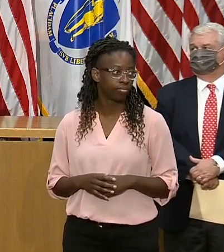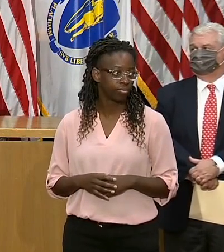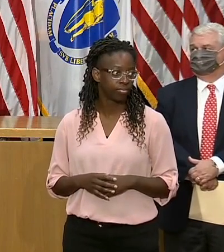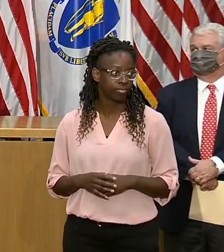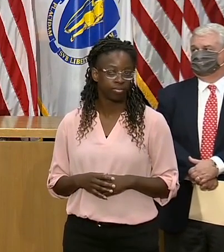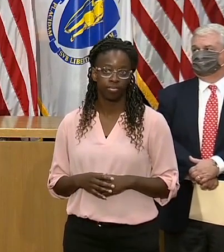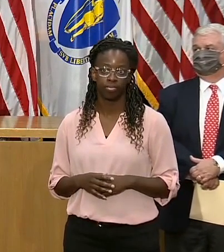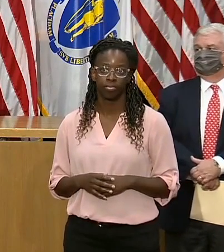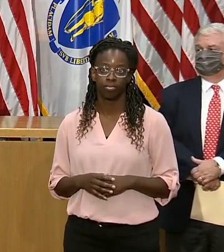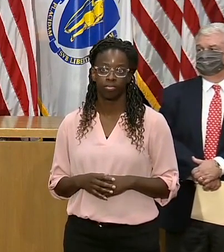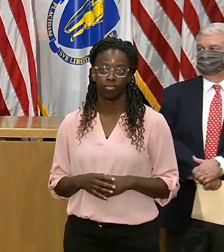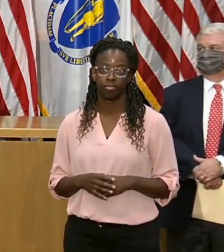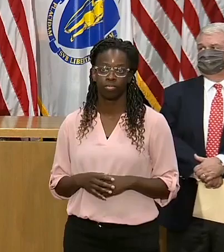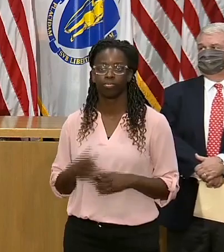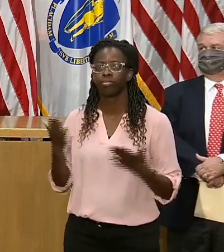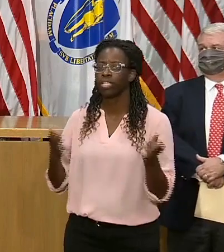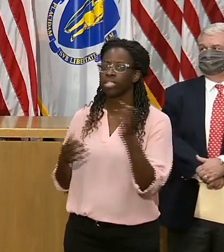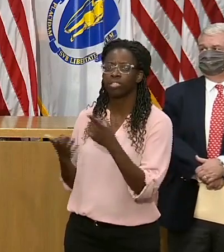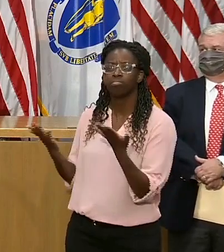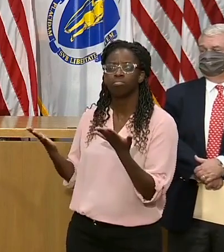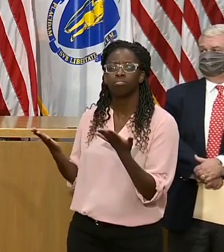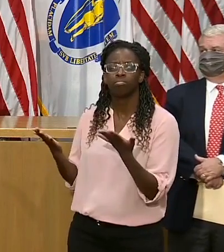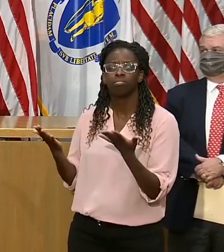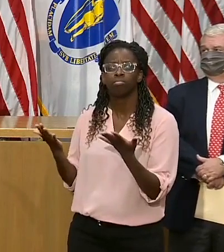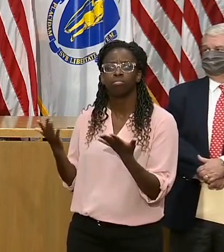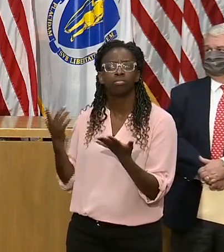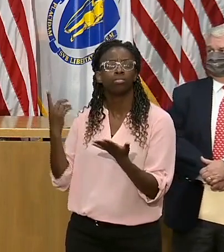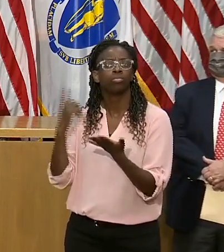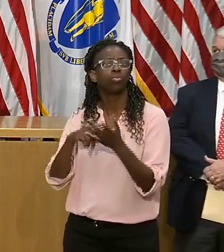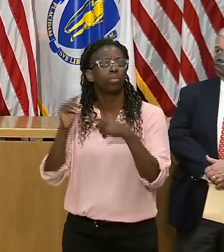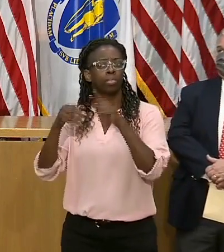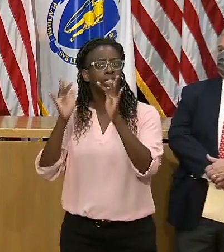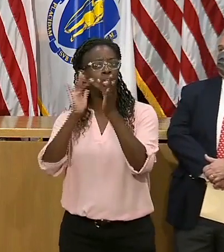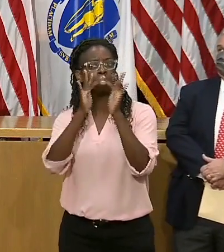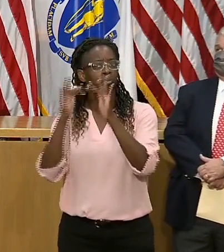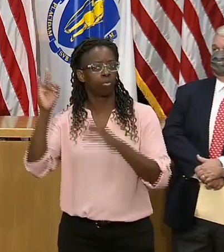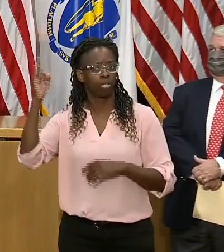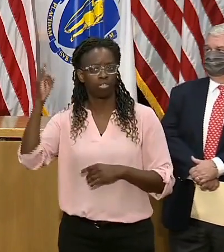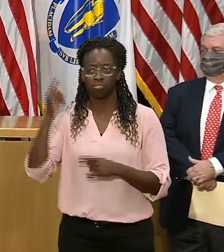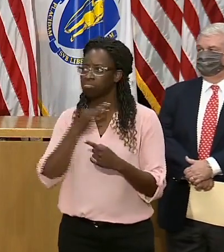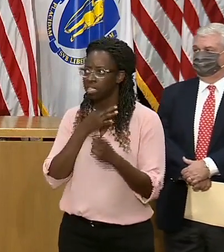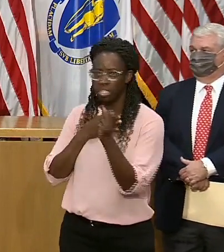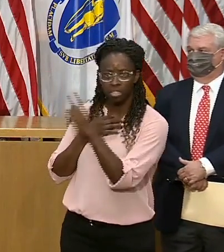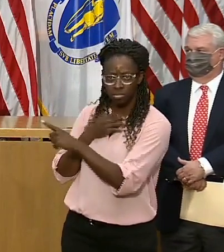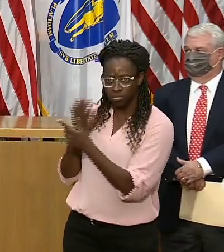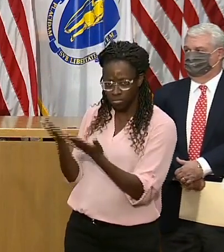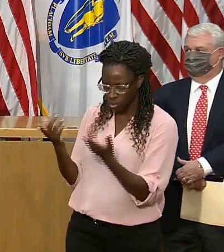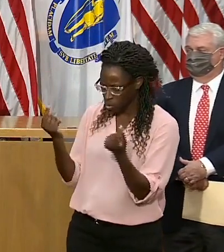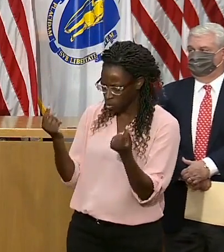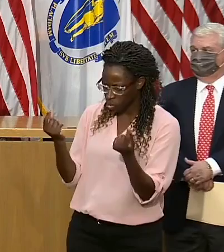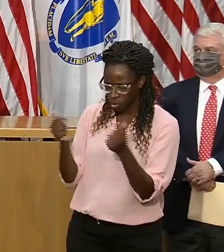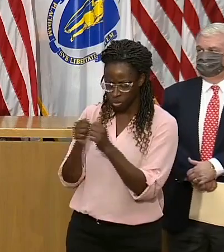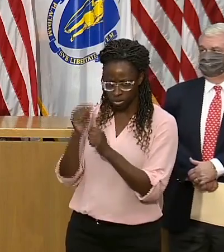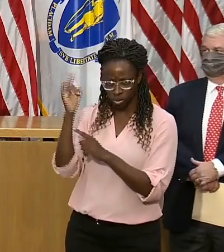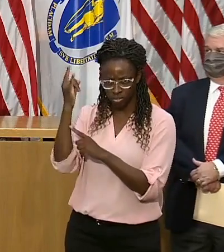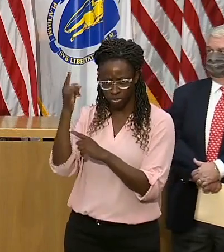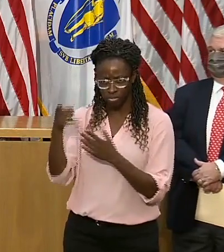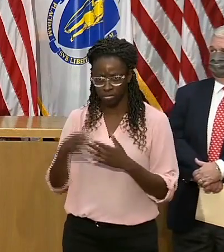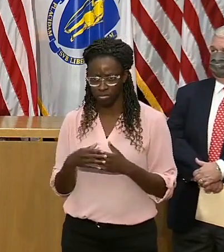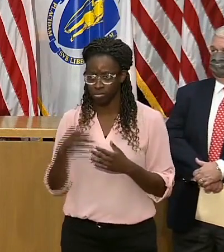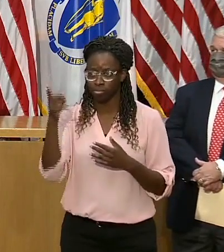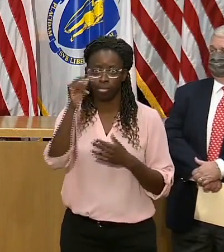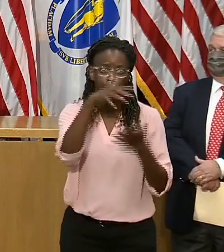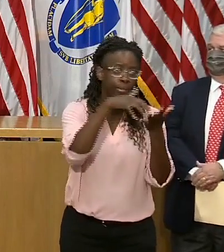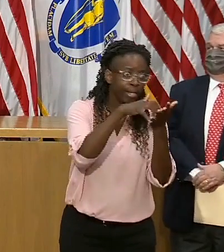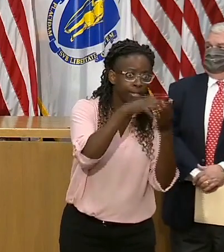about where the broadband and the hotspot stuff would most be effectively applied. Part of the reason we're doing this through the